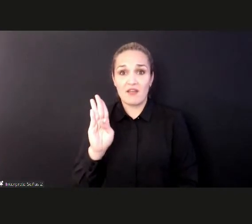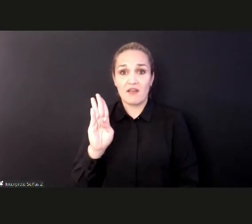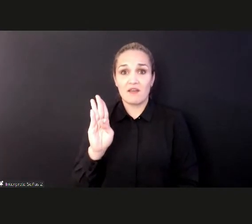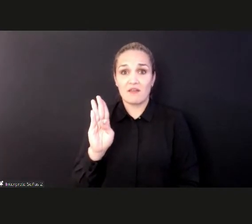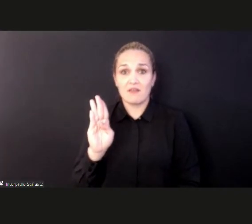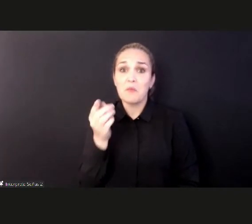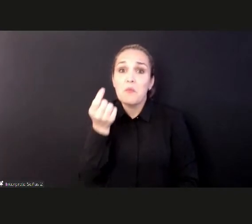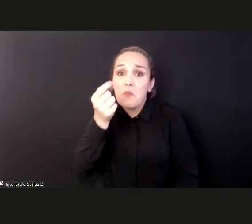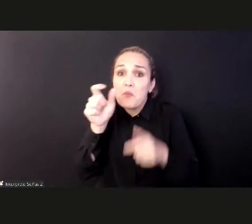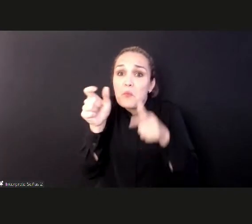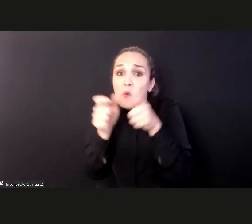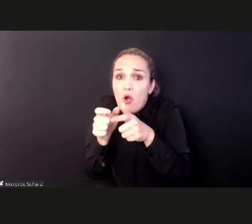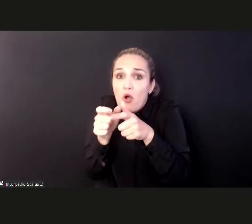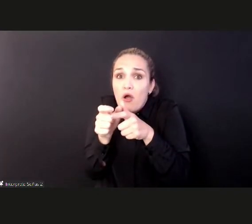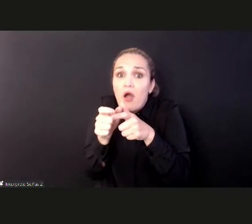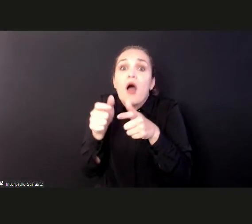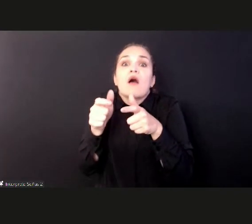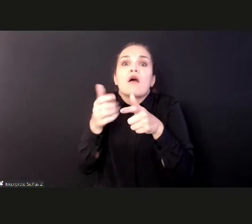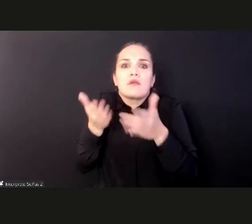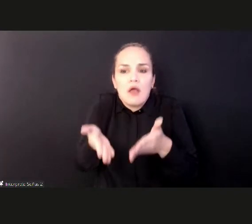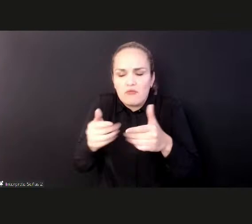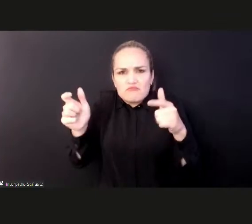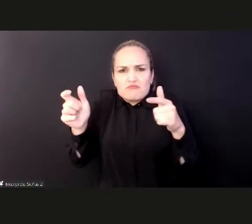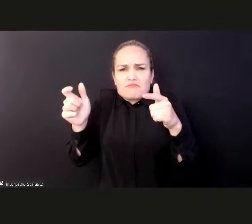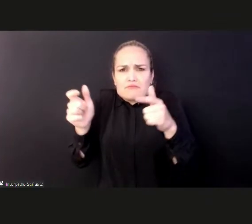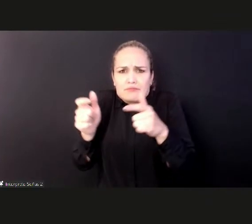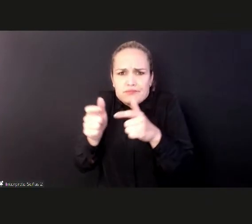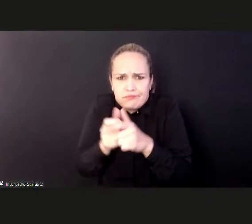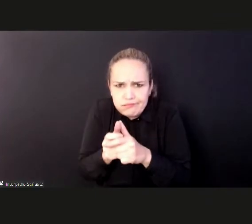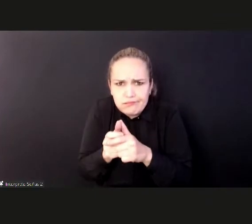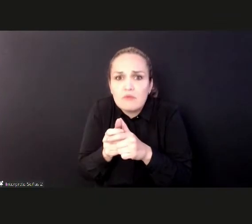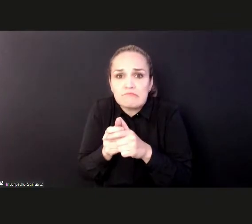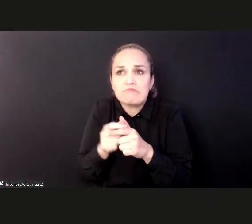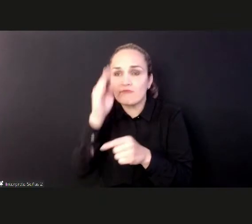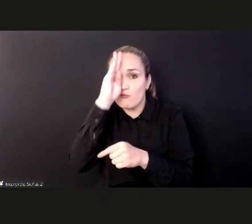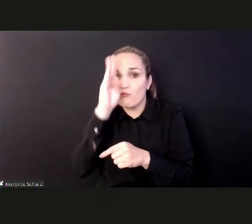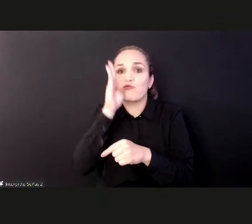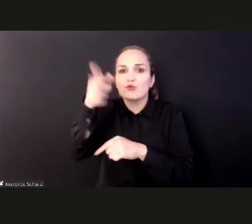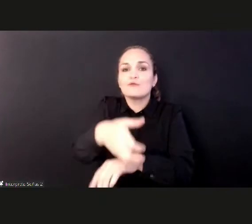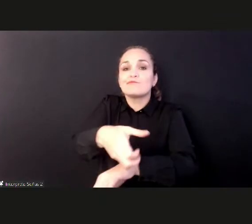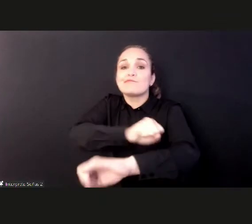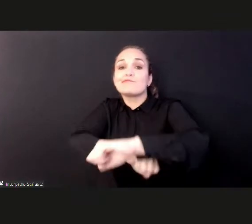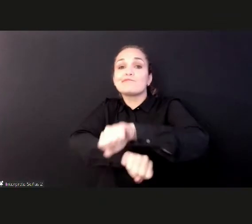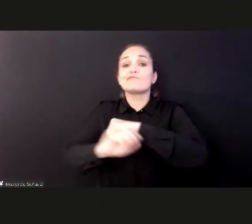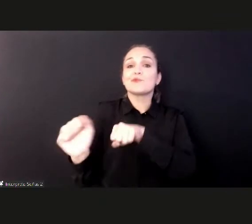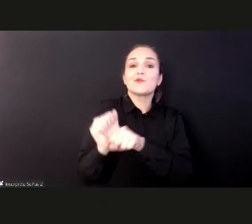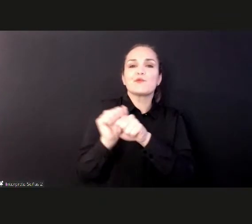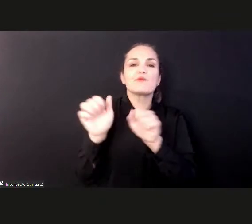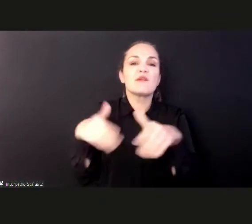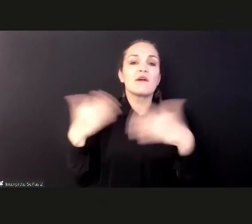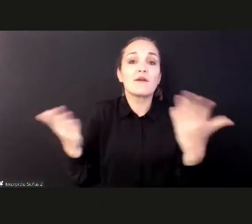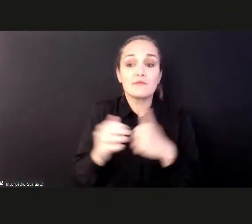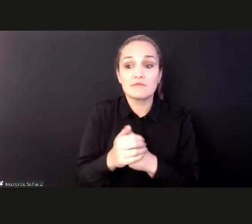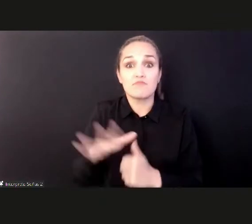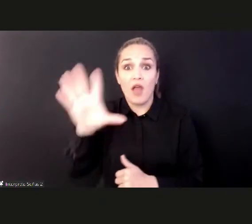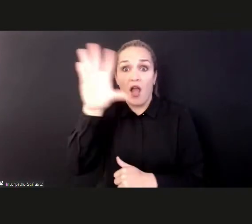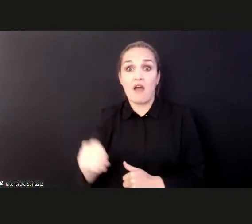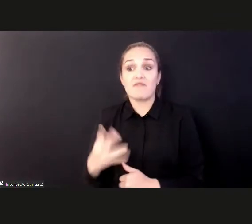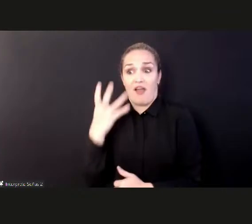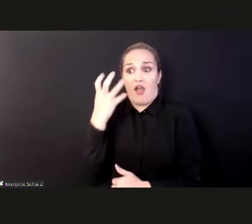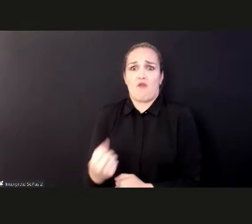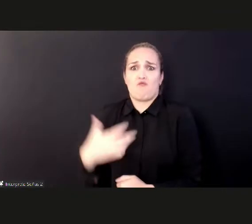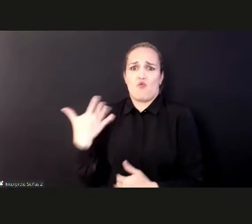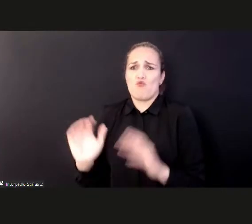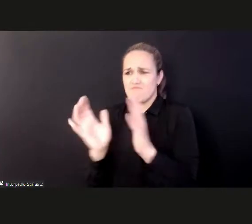that we do recognize that Africa has a huge potential for tourism development that could actually